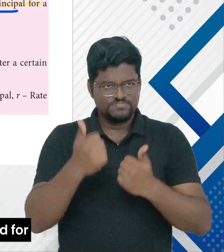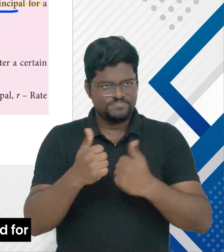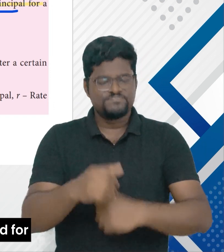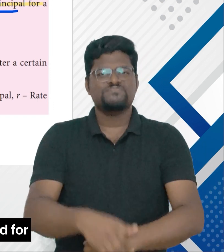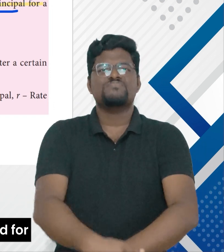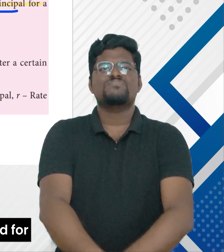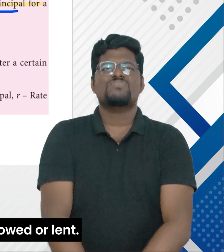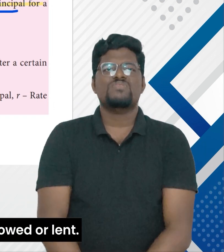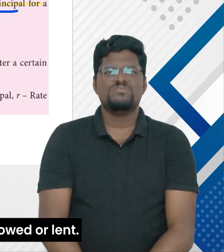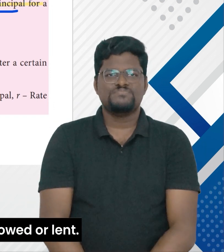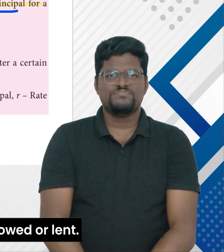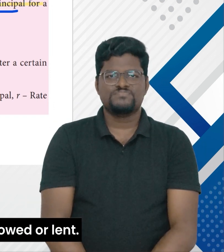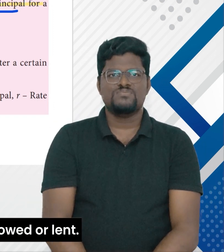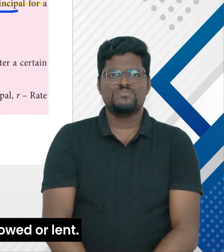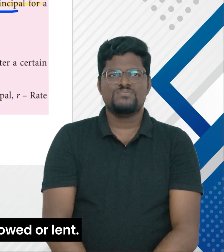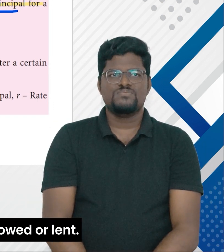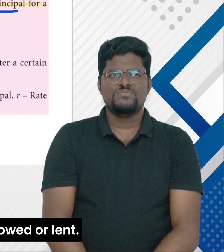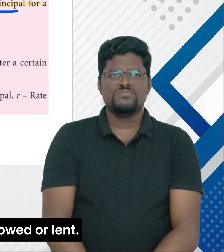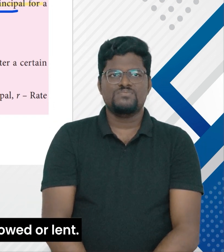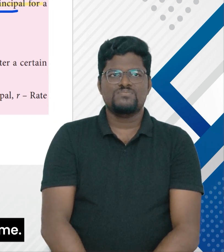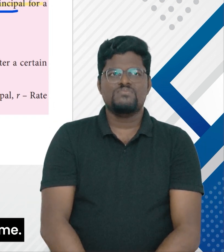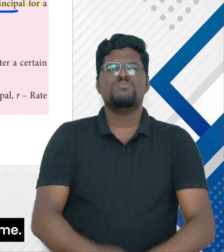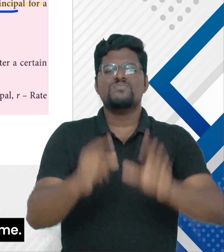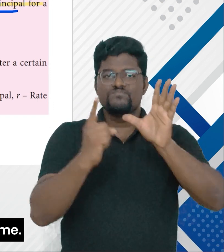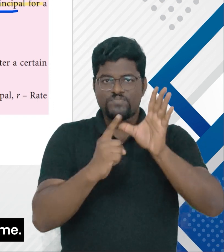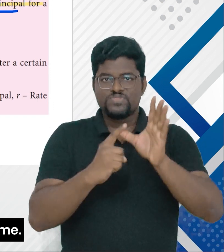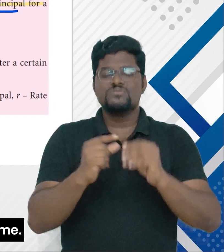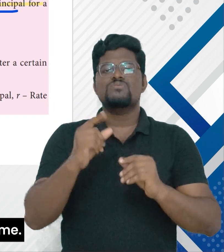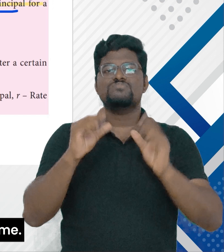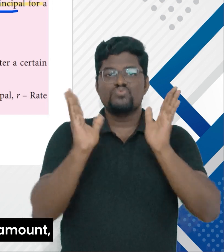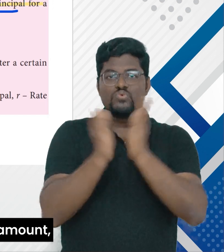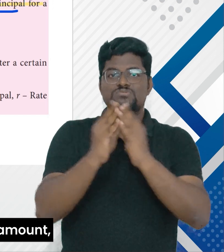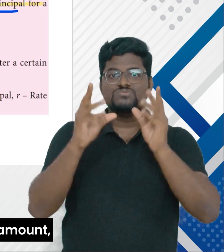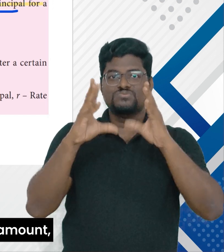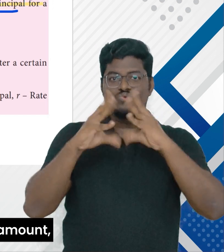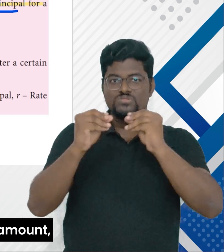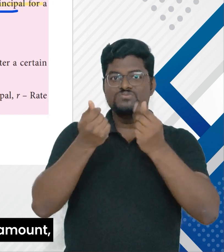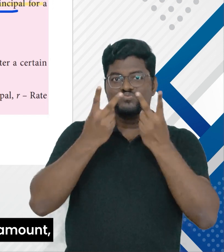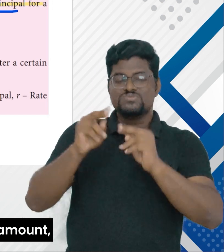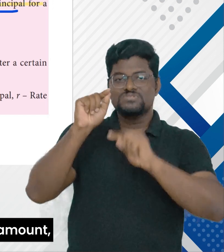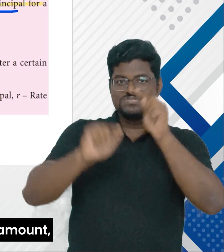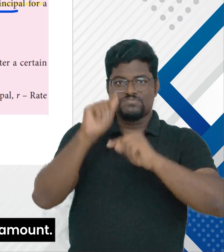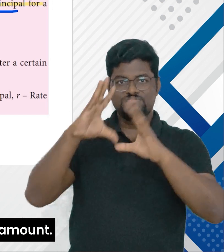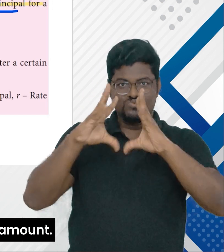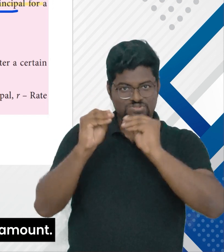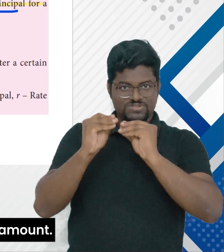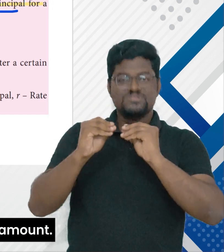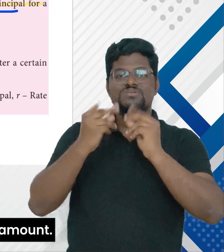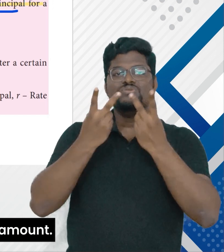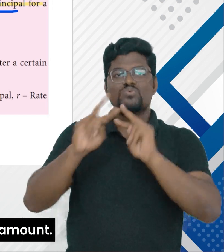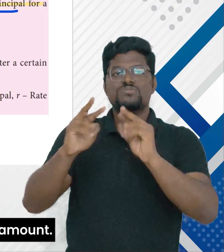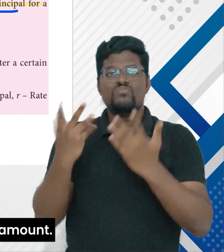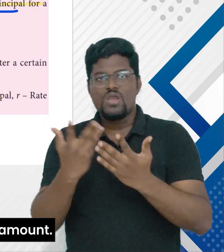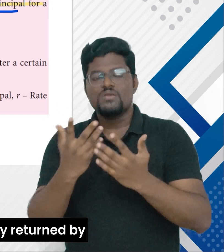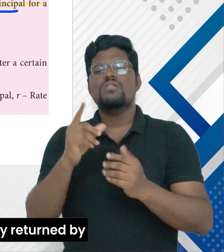period for which the money is borrowed or lent. That is called time. And the next one is amount. Then the next one